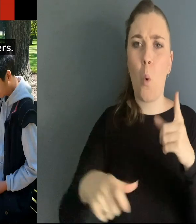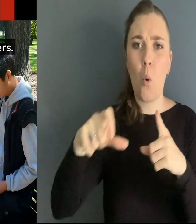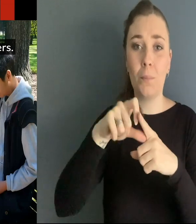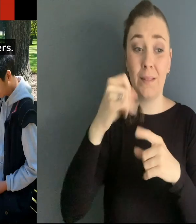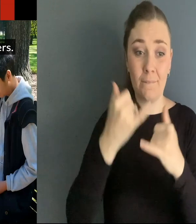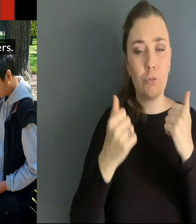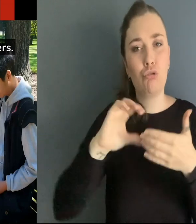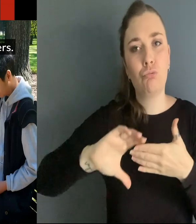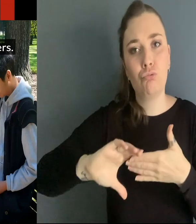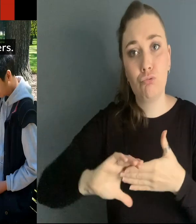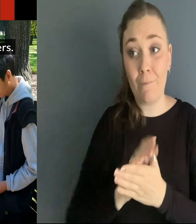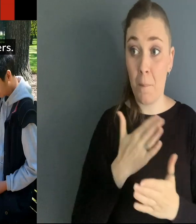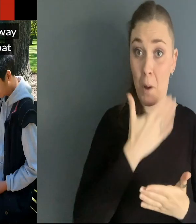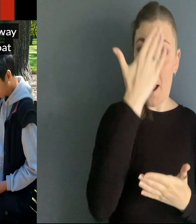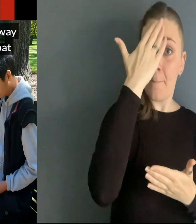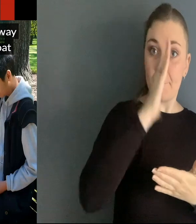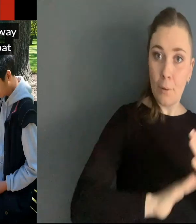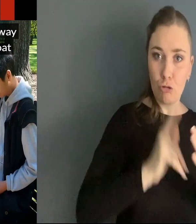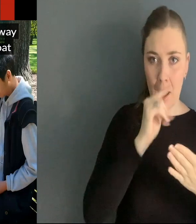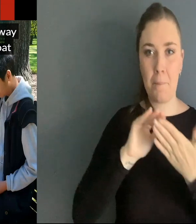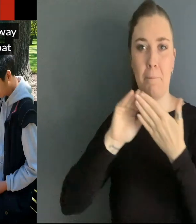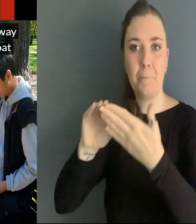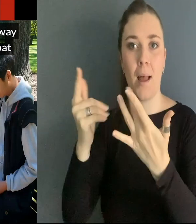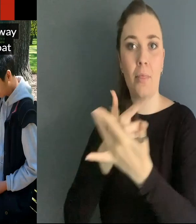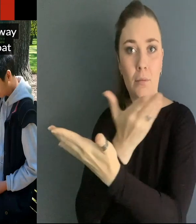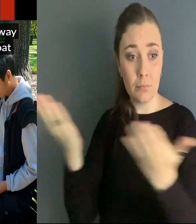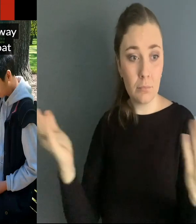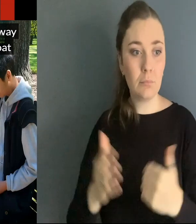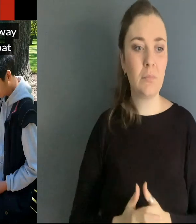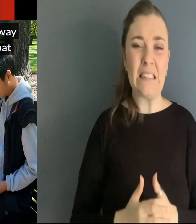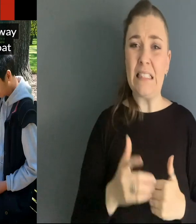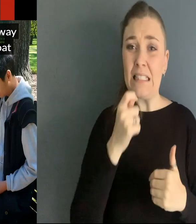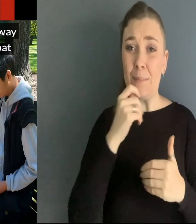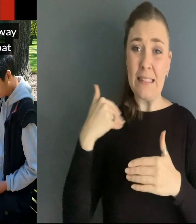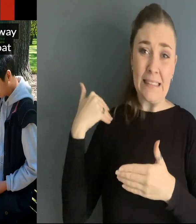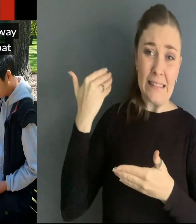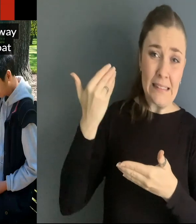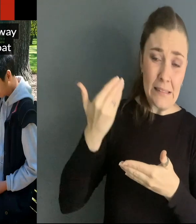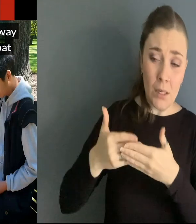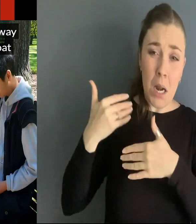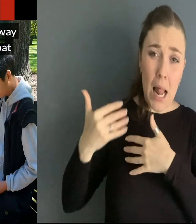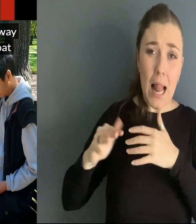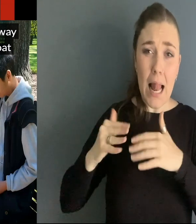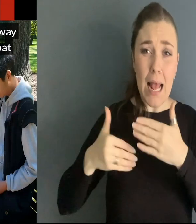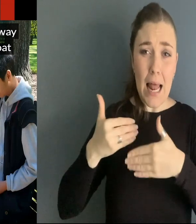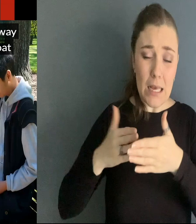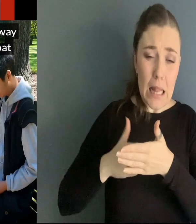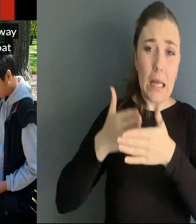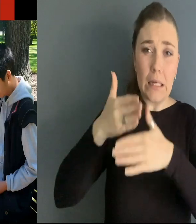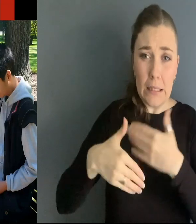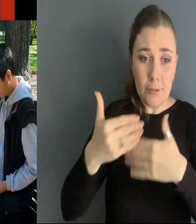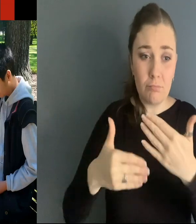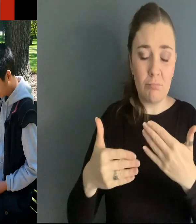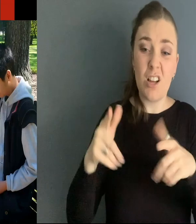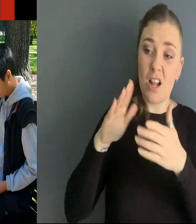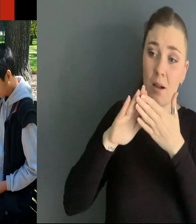i can use my experiences to help others my rocky journey has opened a pathway for me to help people in the same boat